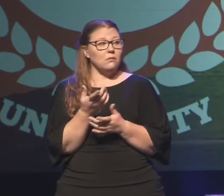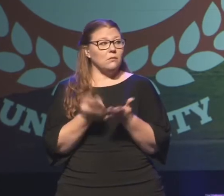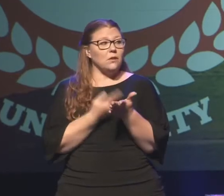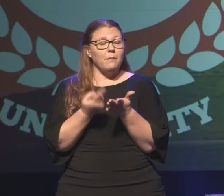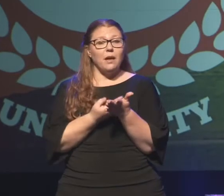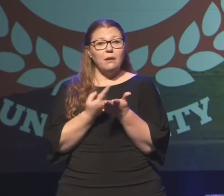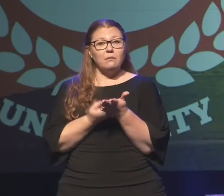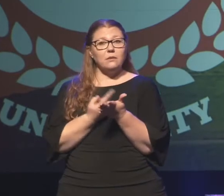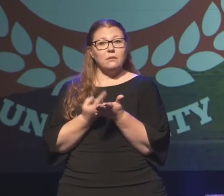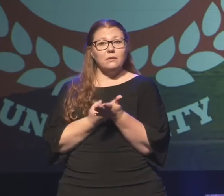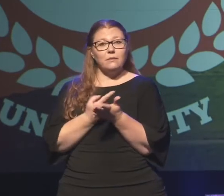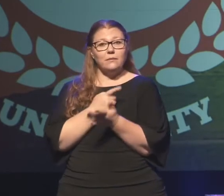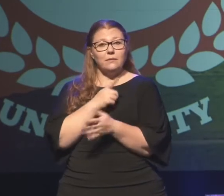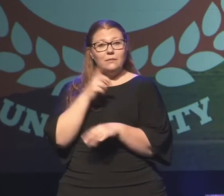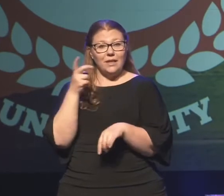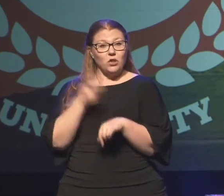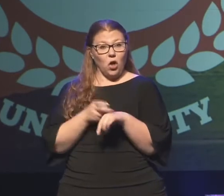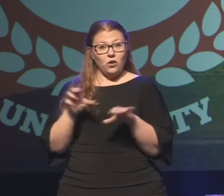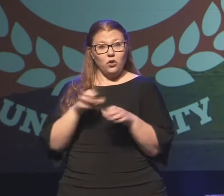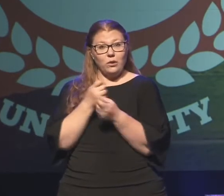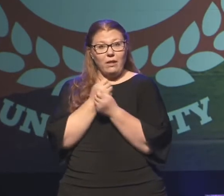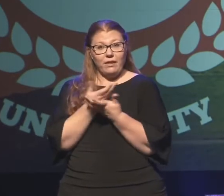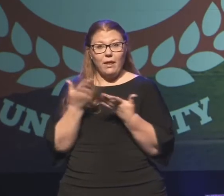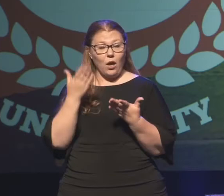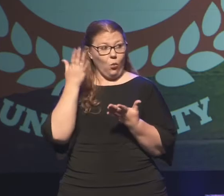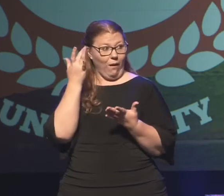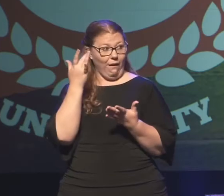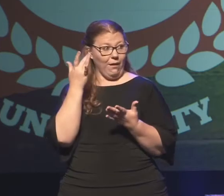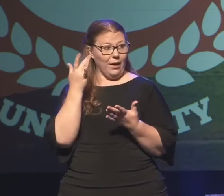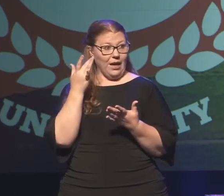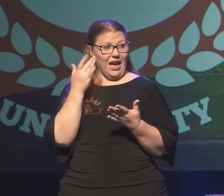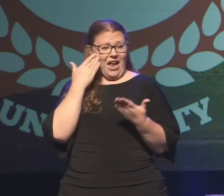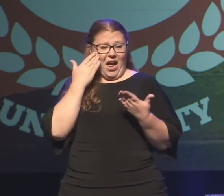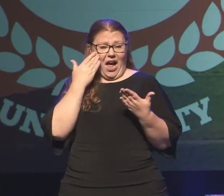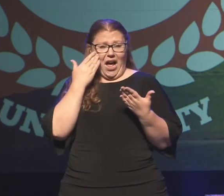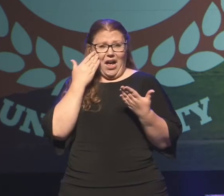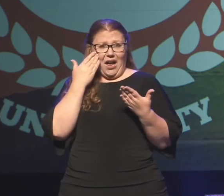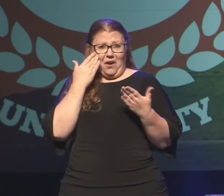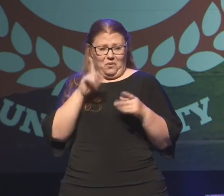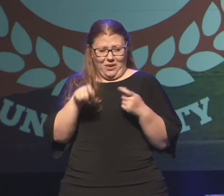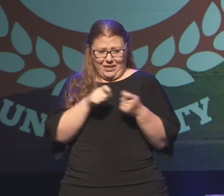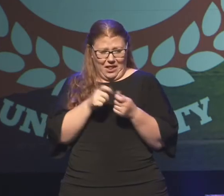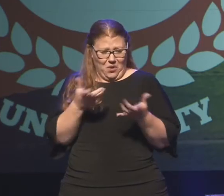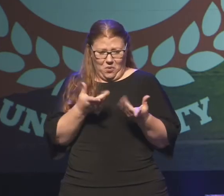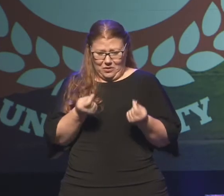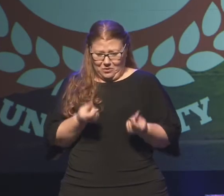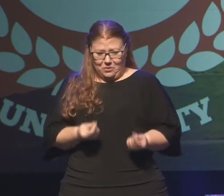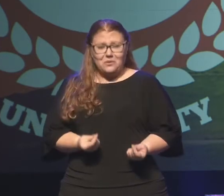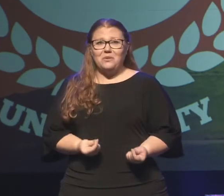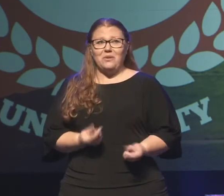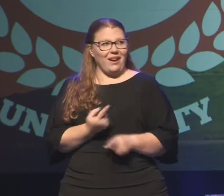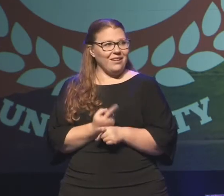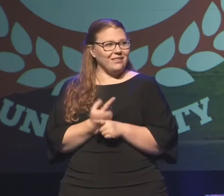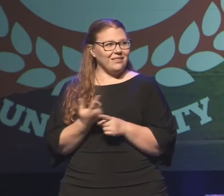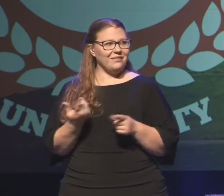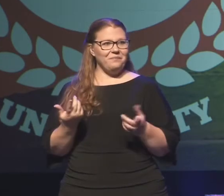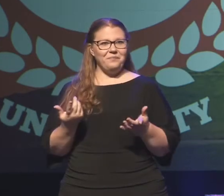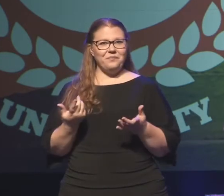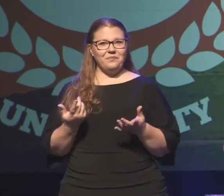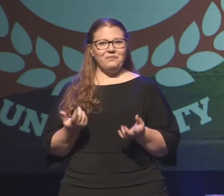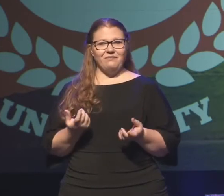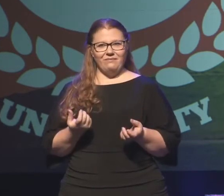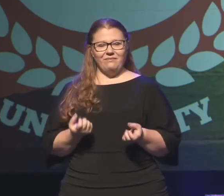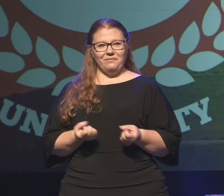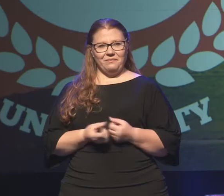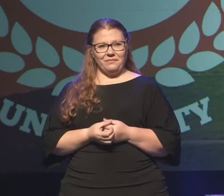Sometimes it's hard to do the loving thing because I'm not quite sure what the loving thing is, right? Much